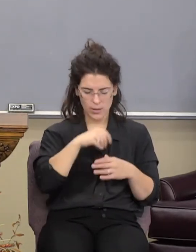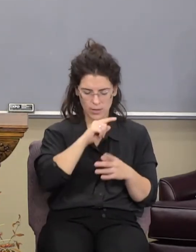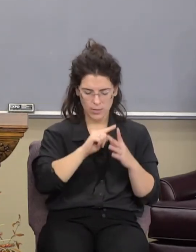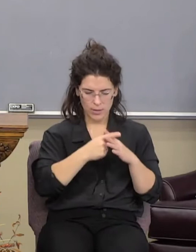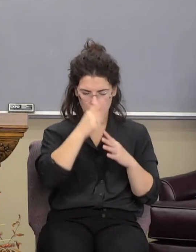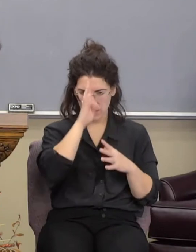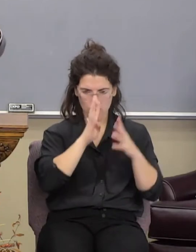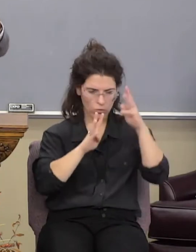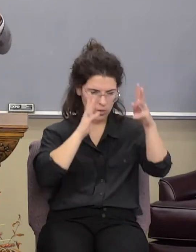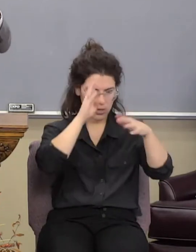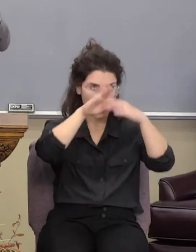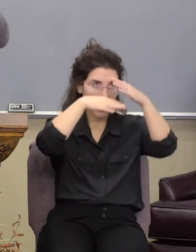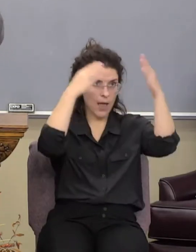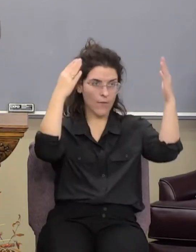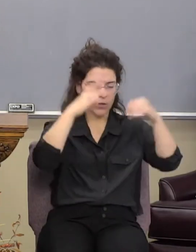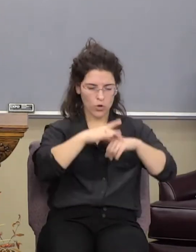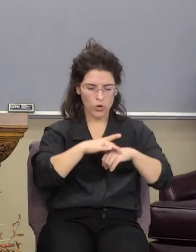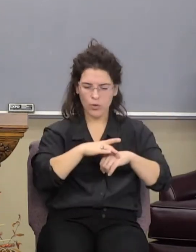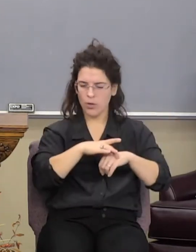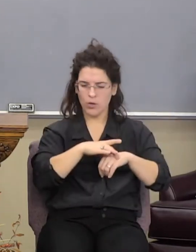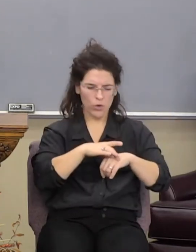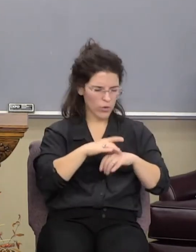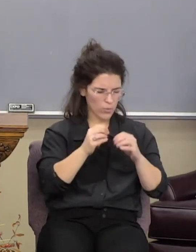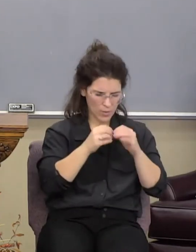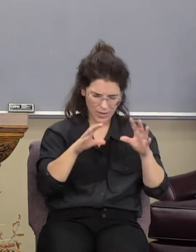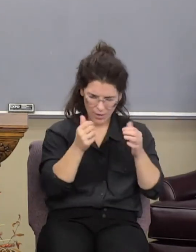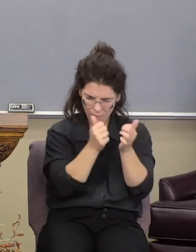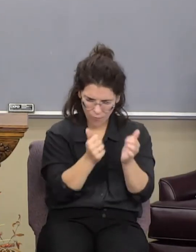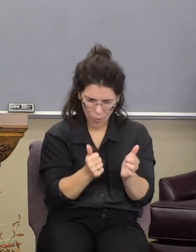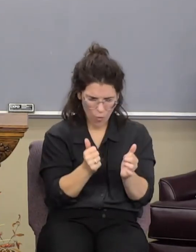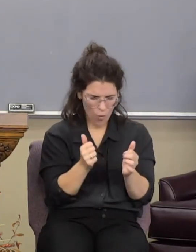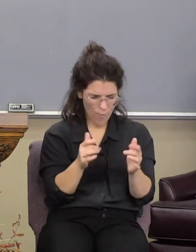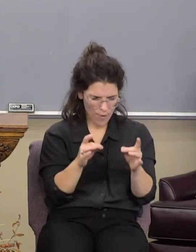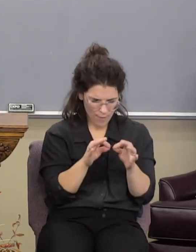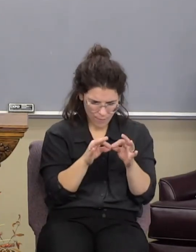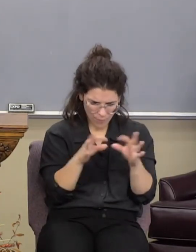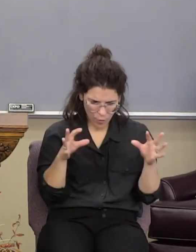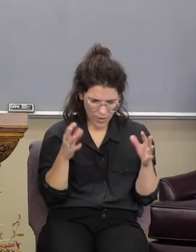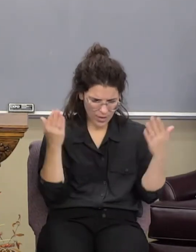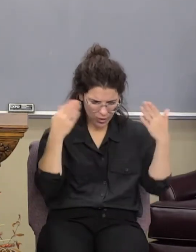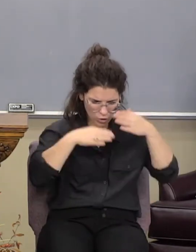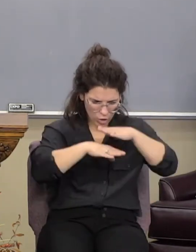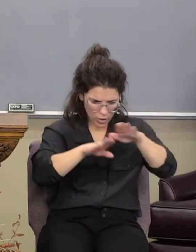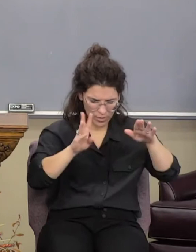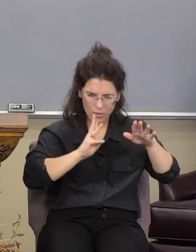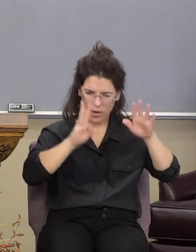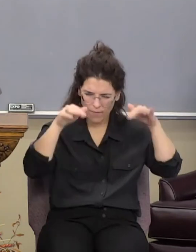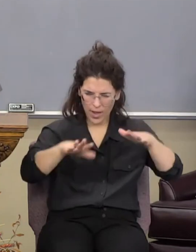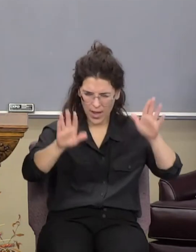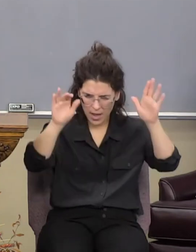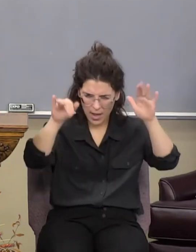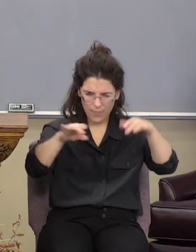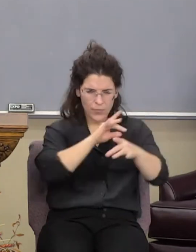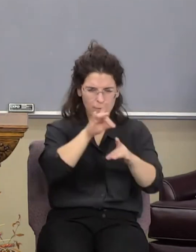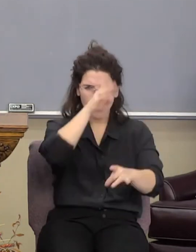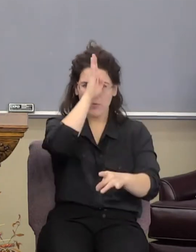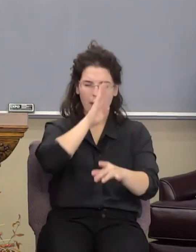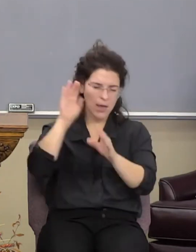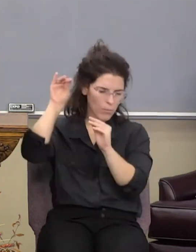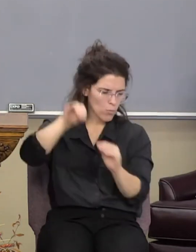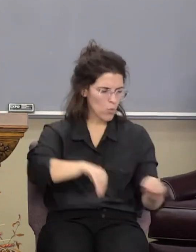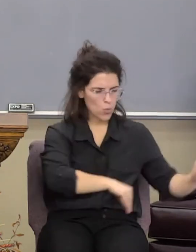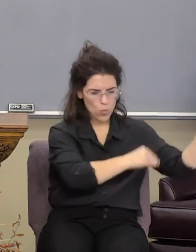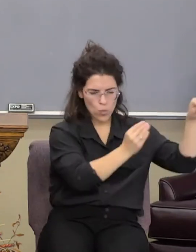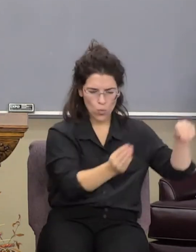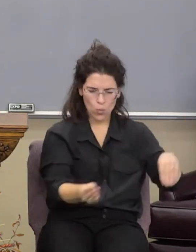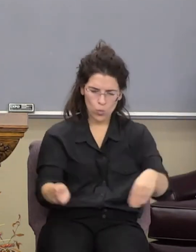the heaven and the earth, and the earth was without form and void, and darkness was upon the face of the what? the deep, and the Spirit of God